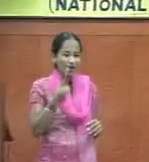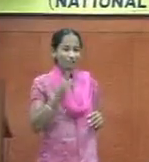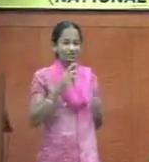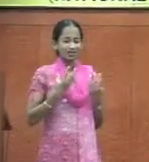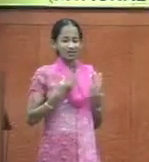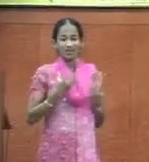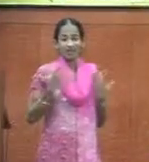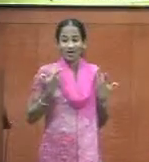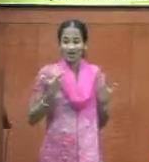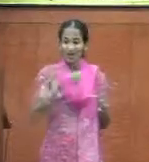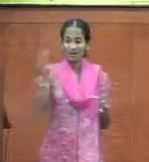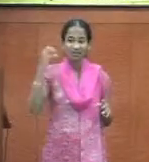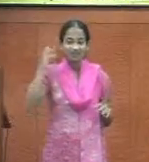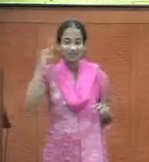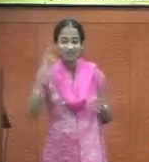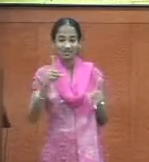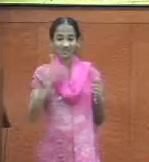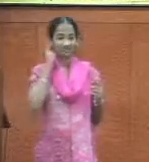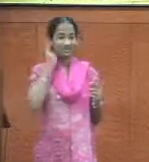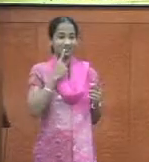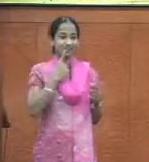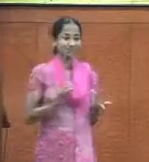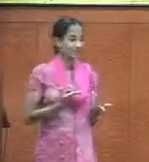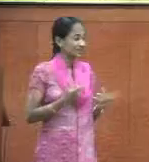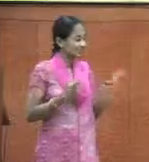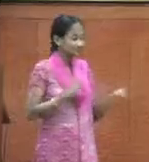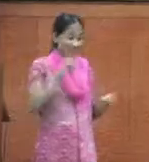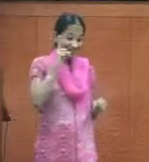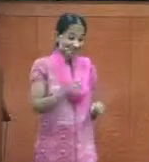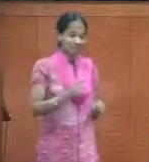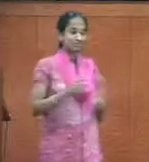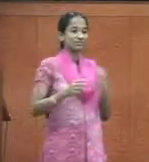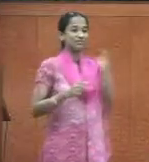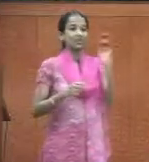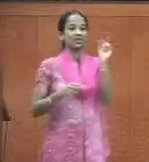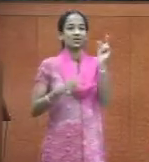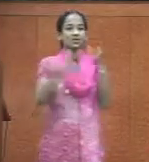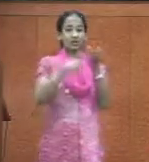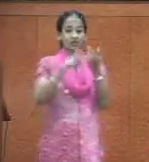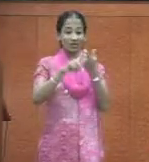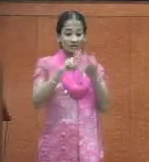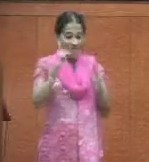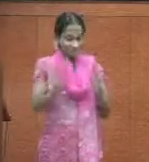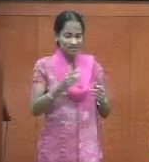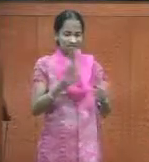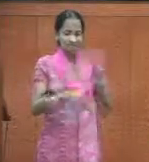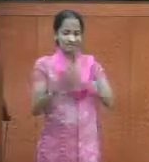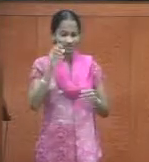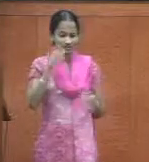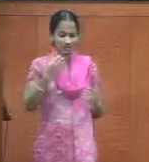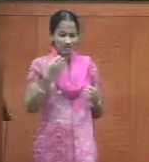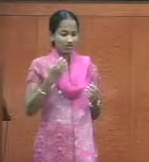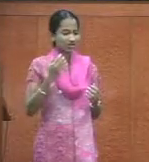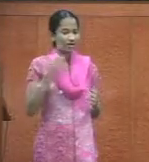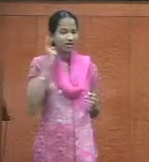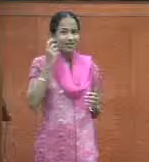really nervous that, you know, this is going to be a very big chaos and disability sector is going to be very angry because we